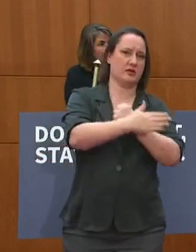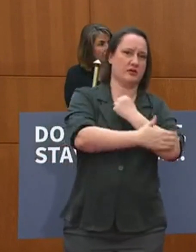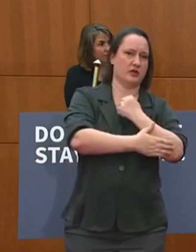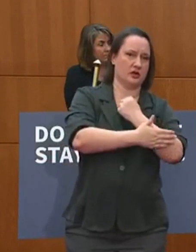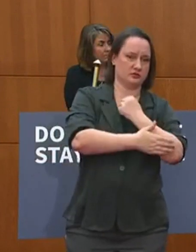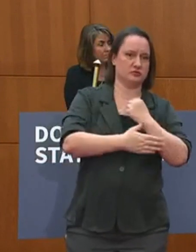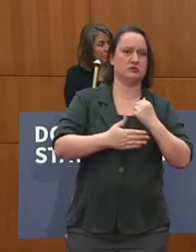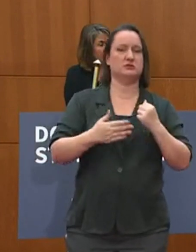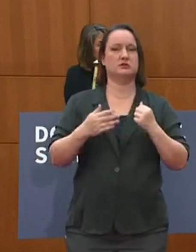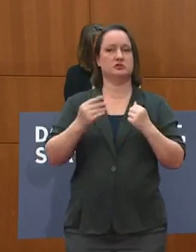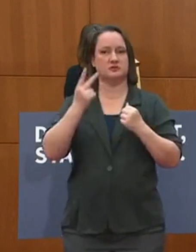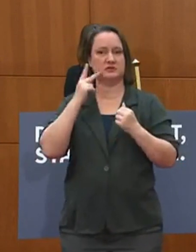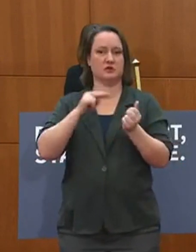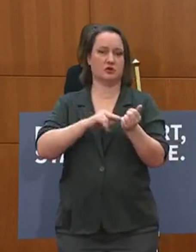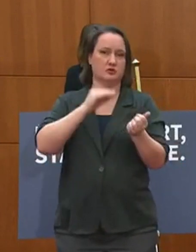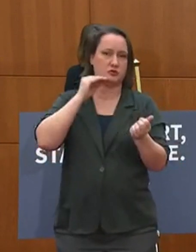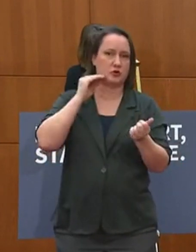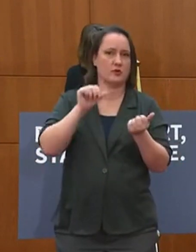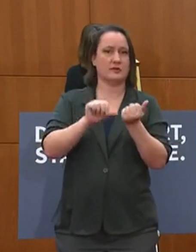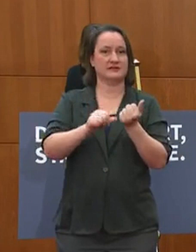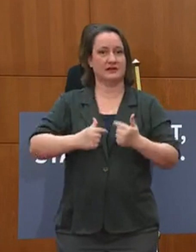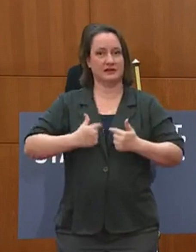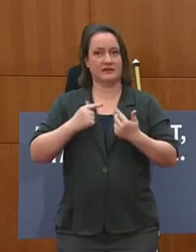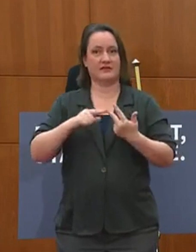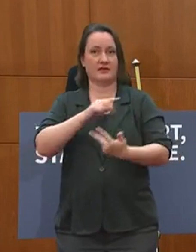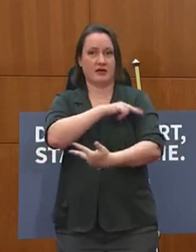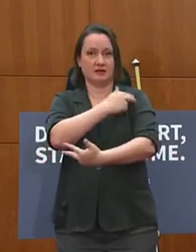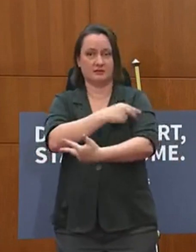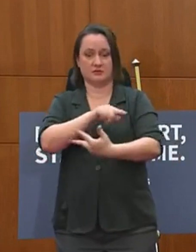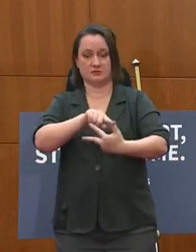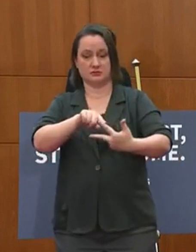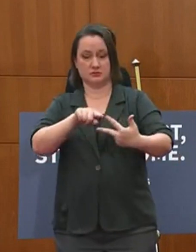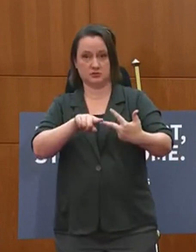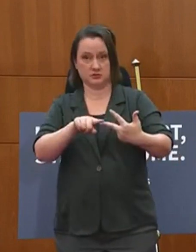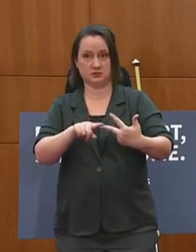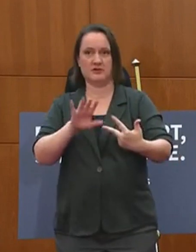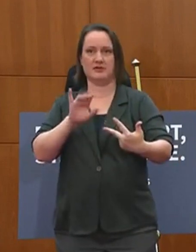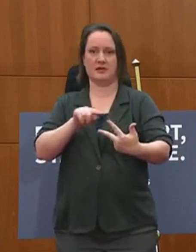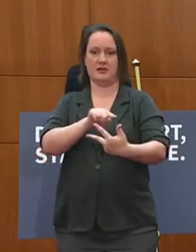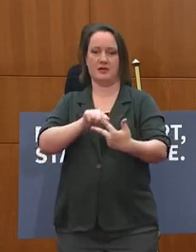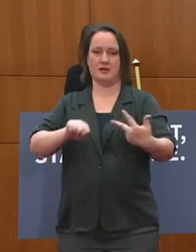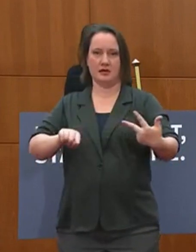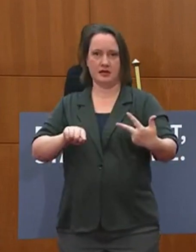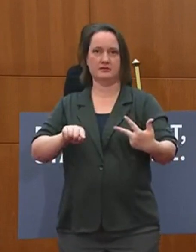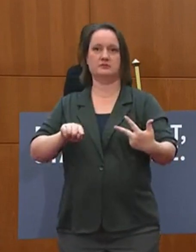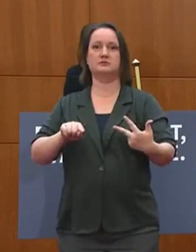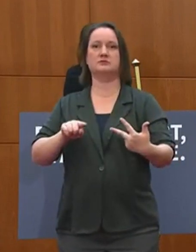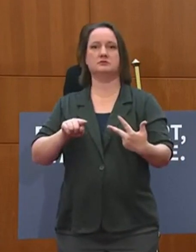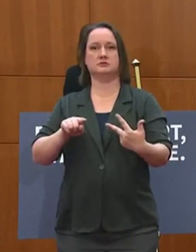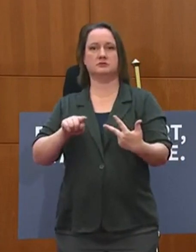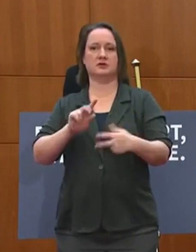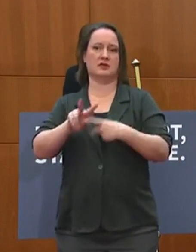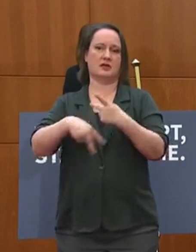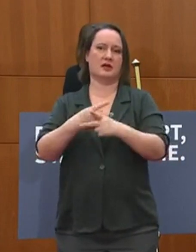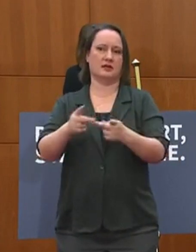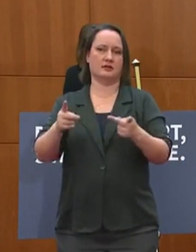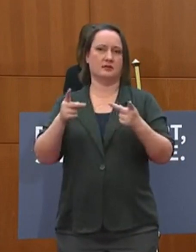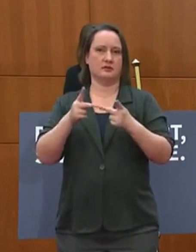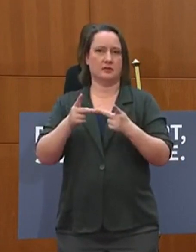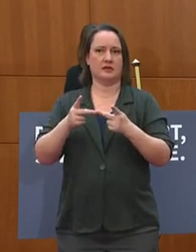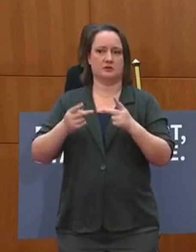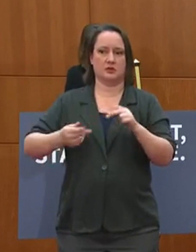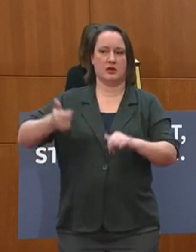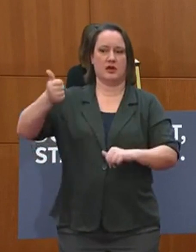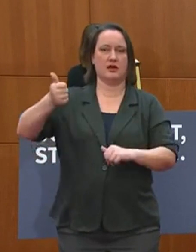facilities, assisted living facilities, and hospitals have been the places where the most, the